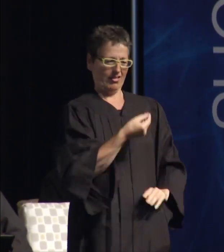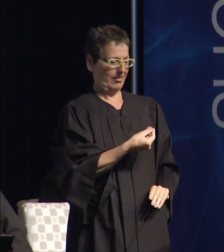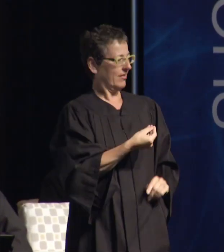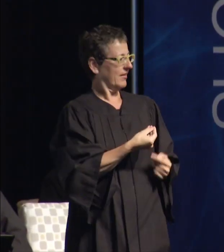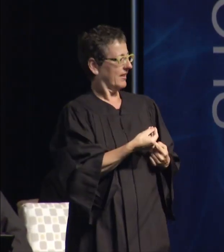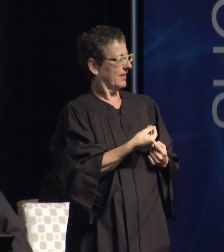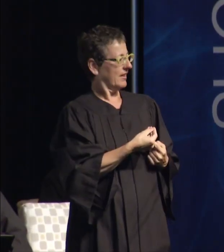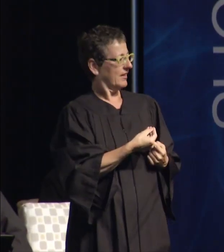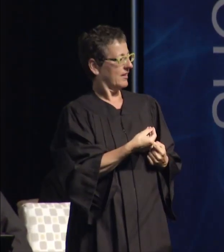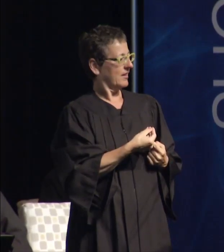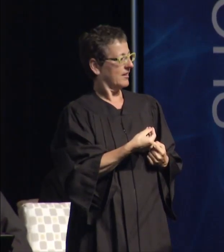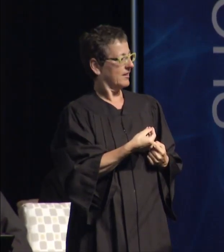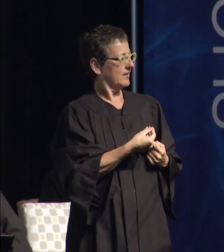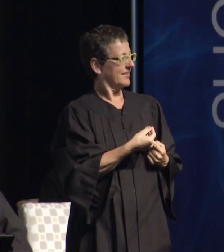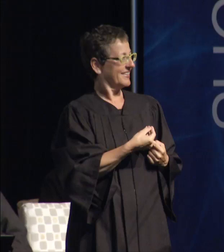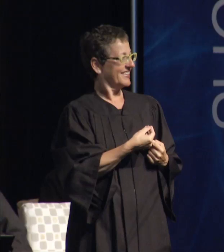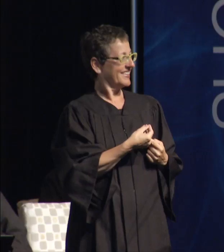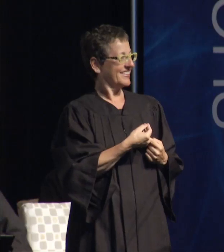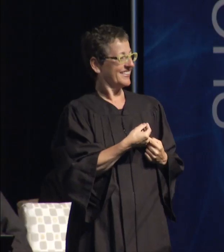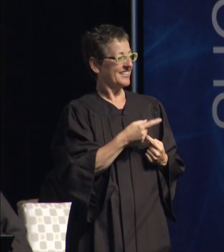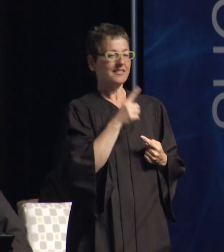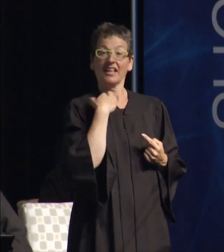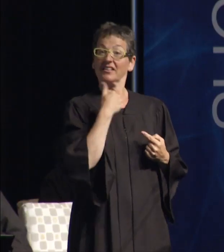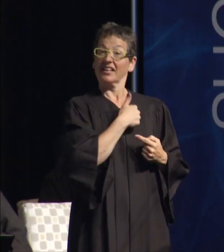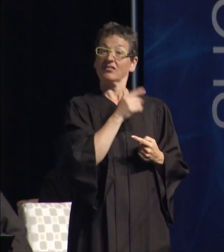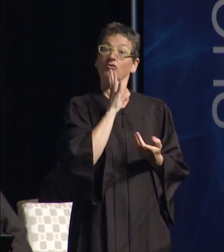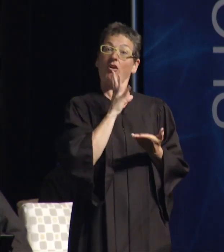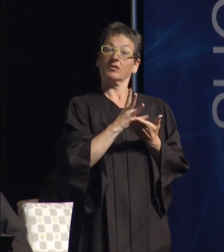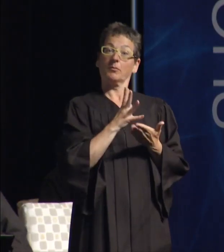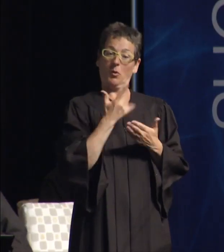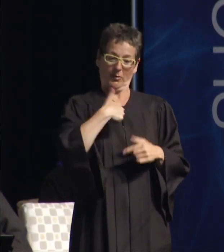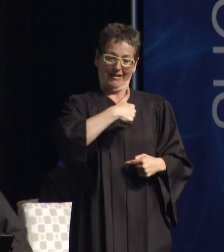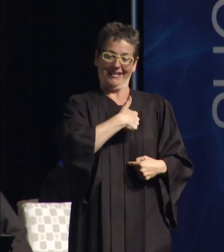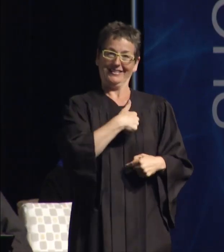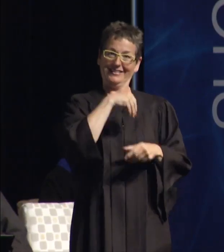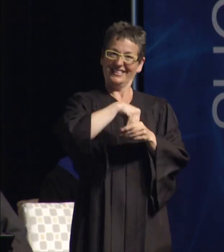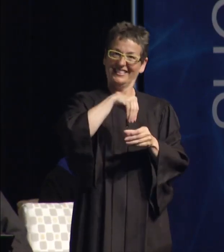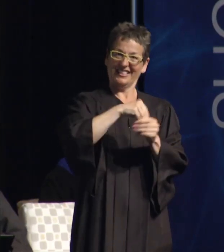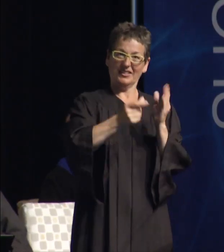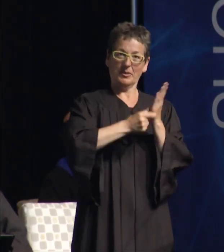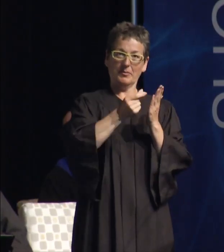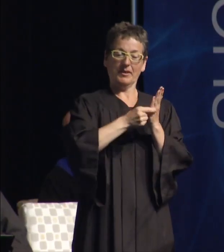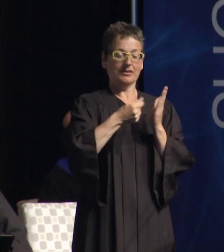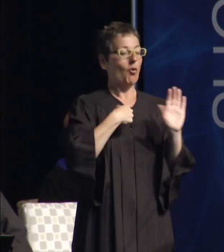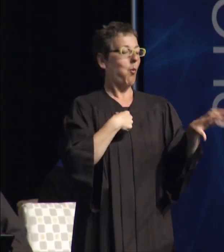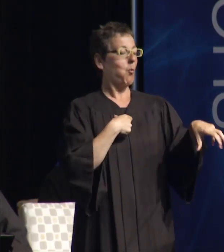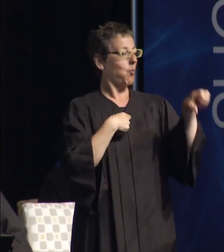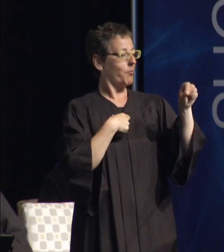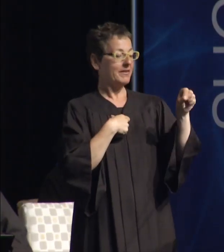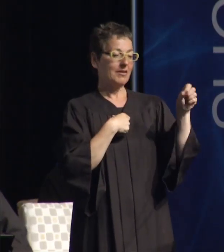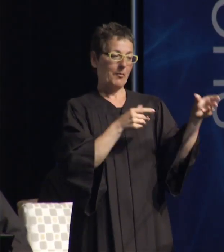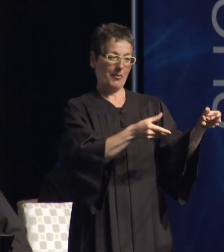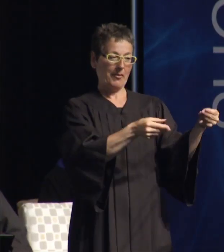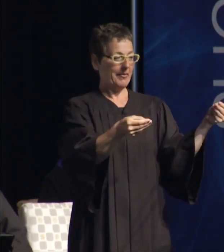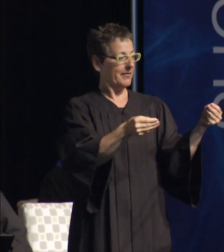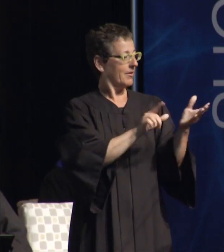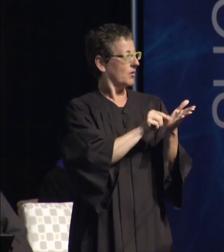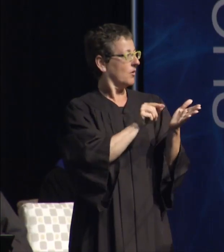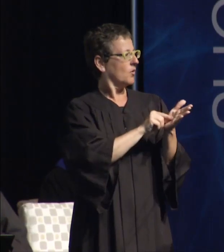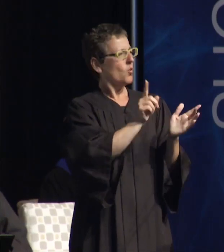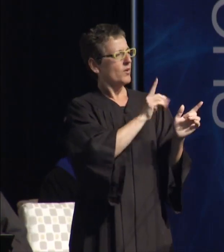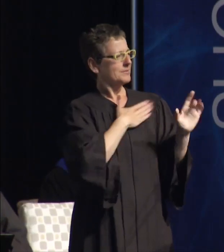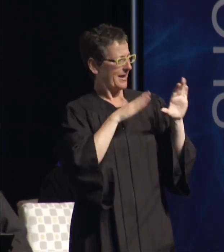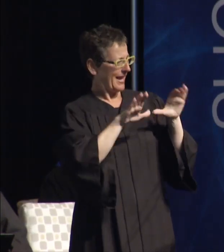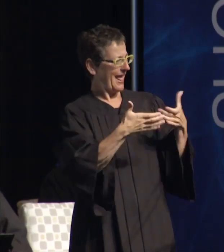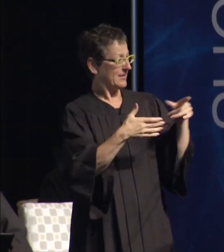that the valedictorians were mentioned in the paper, so I picked up a copy on my way. Where's my